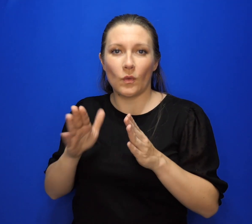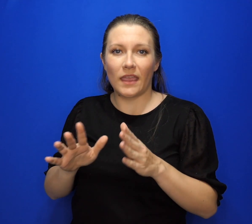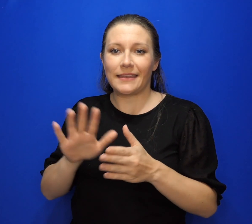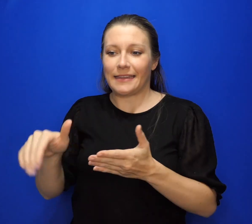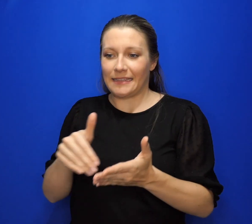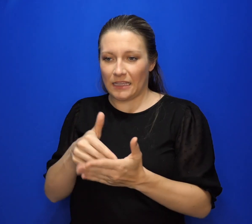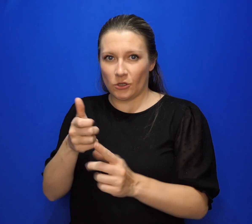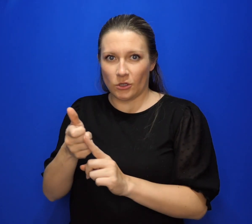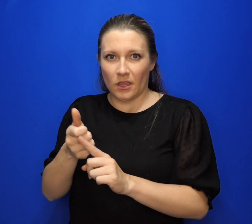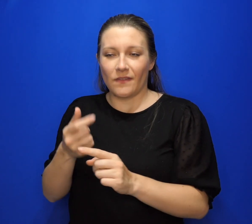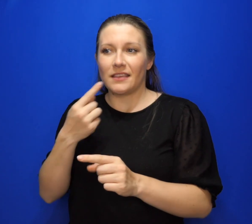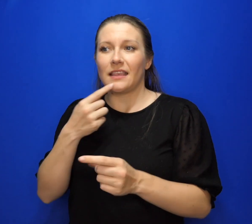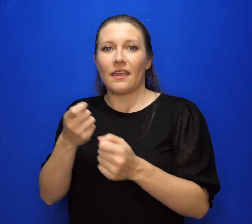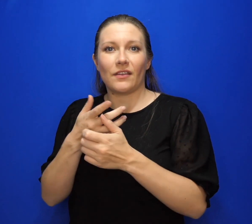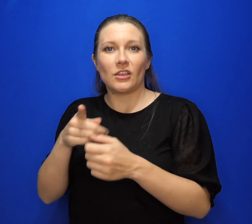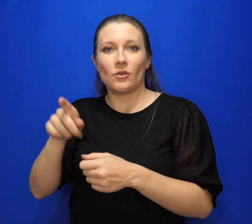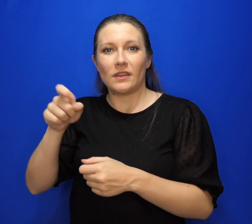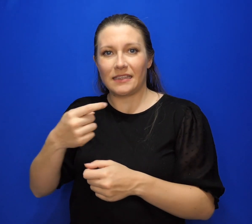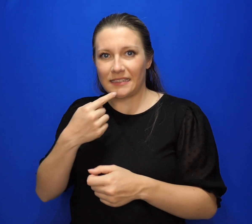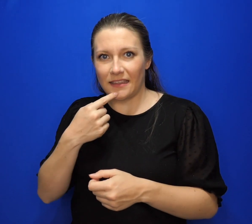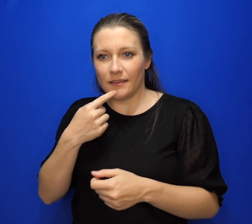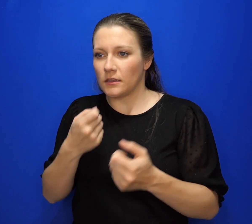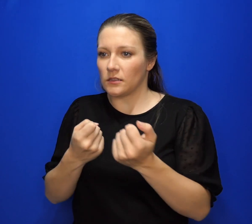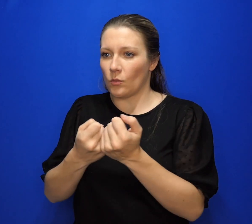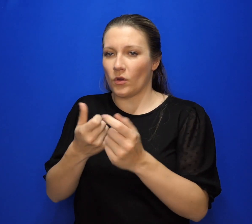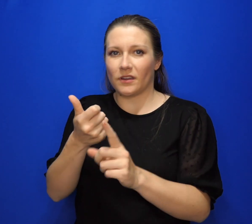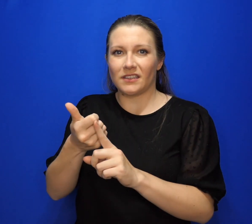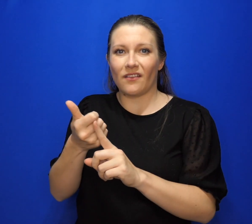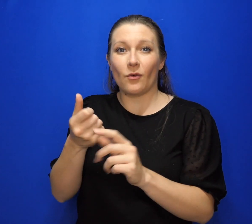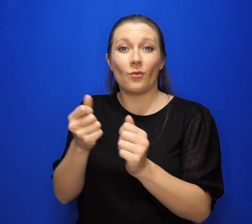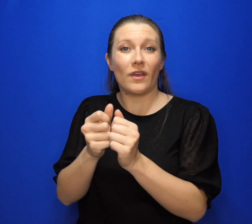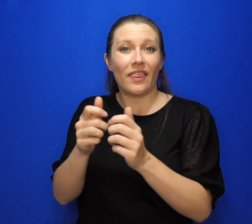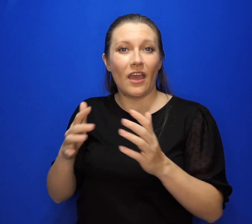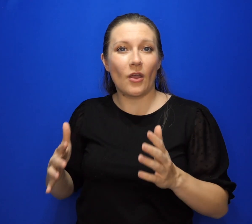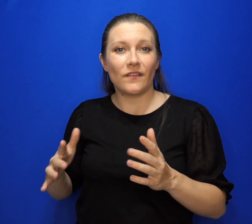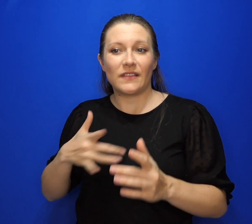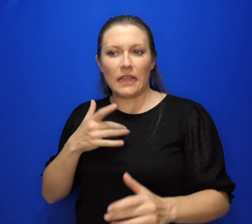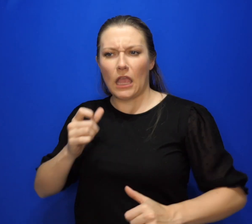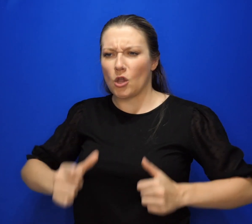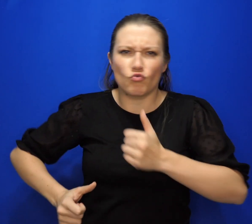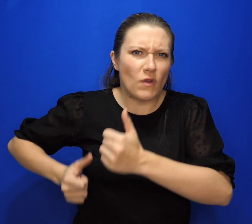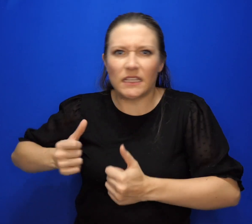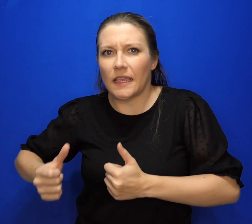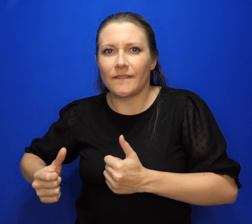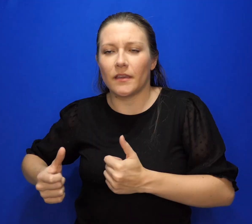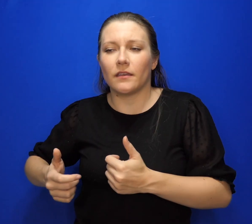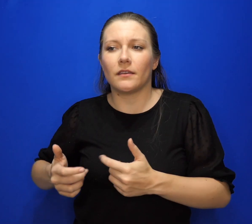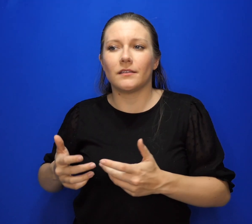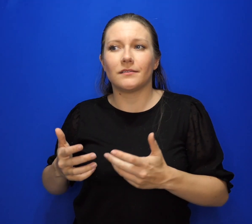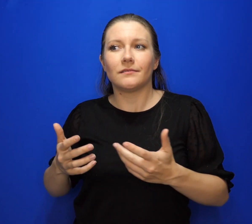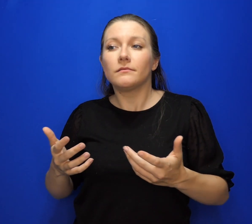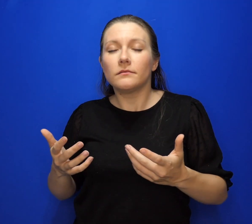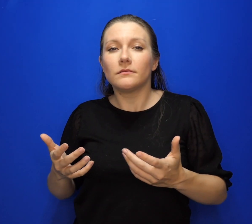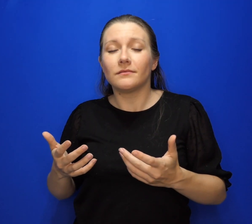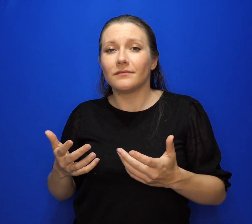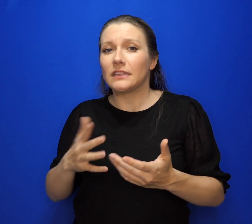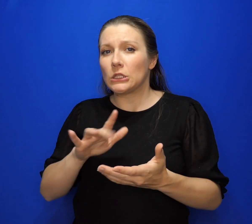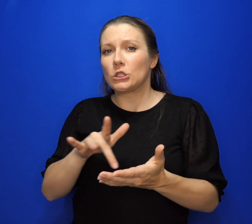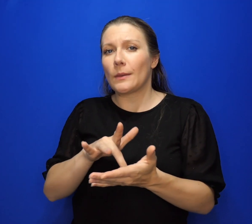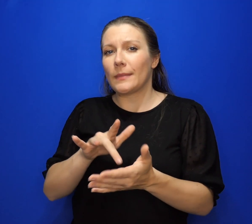center yourself, say what you need to say, stick up for yourself without being aggressive, and